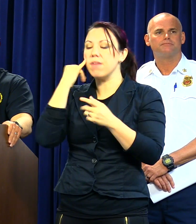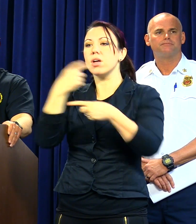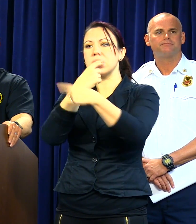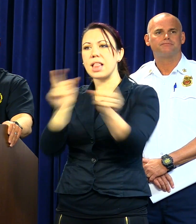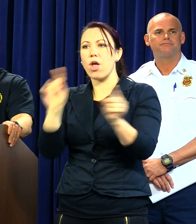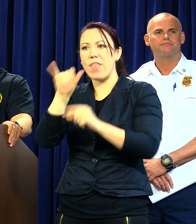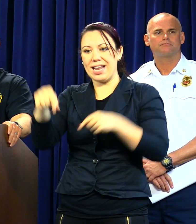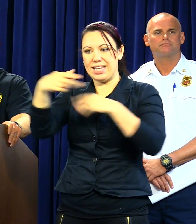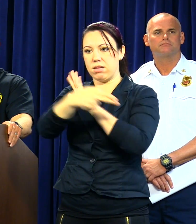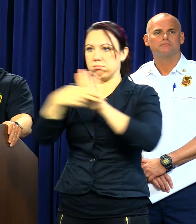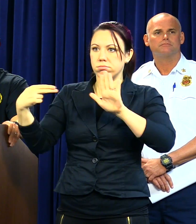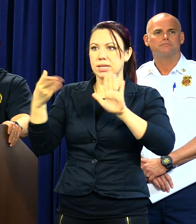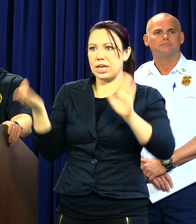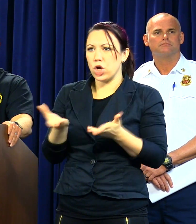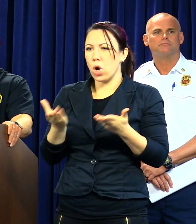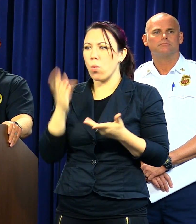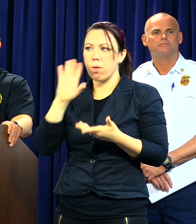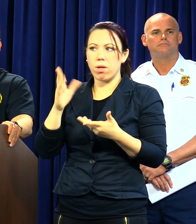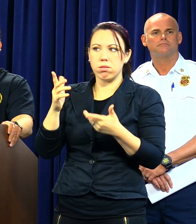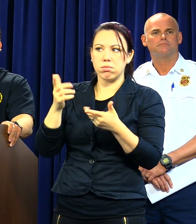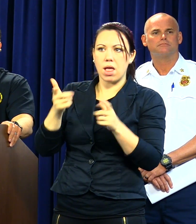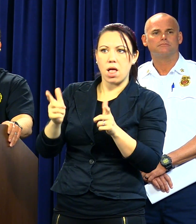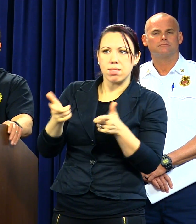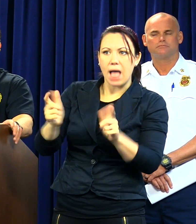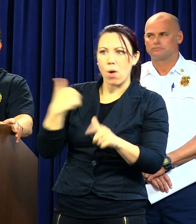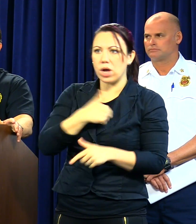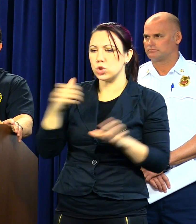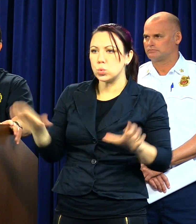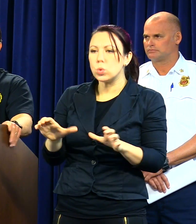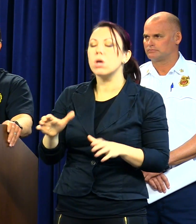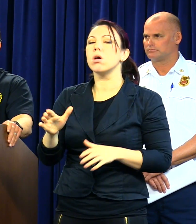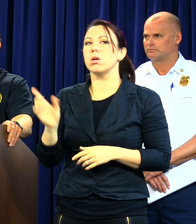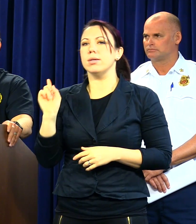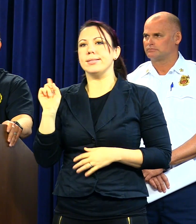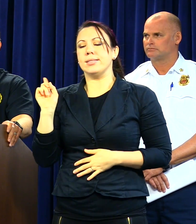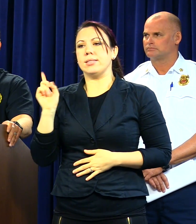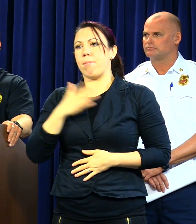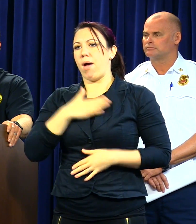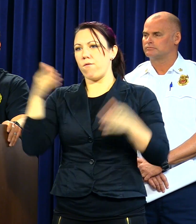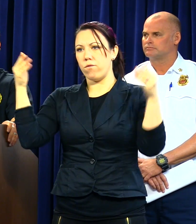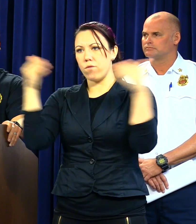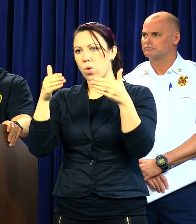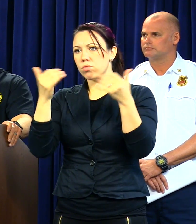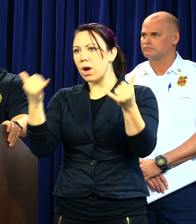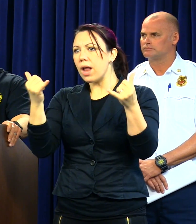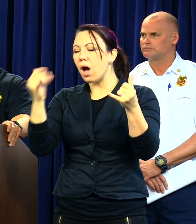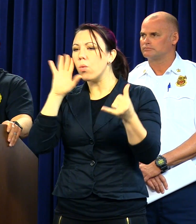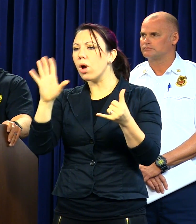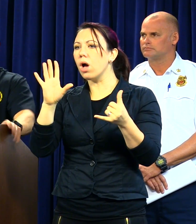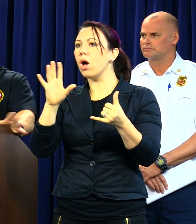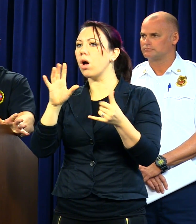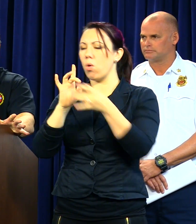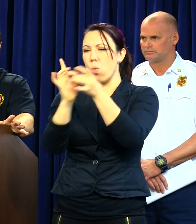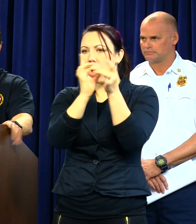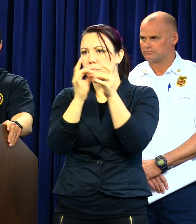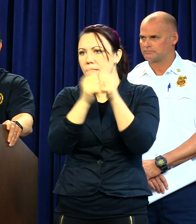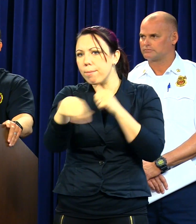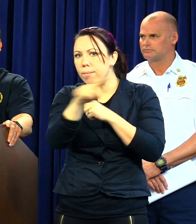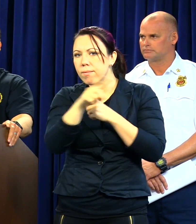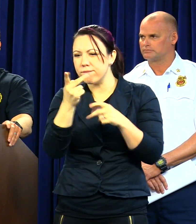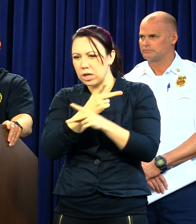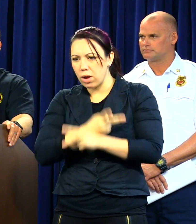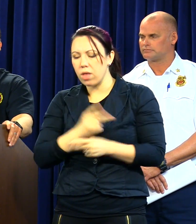allow the city to do in the recovery process? I mean, I think my focus right now is, and we'll work with them and coordinate the